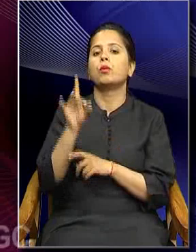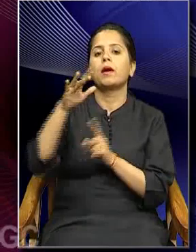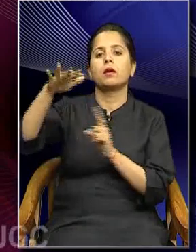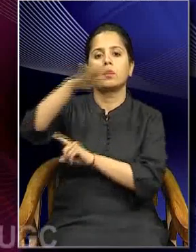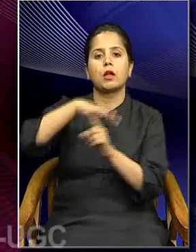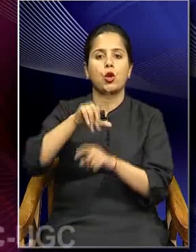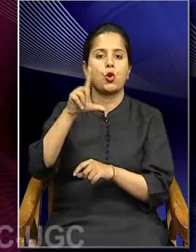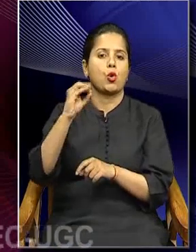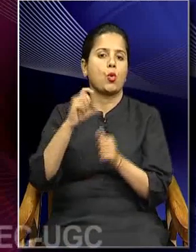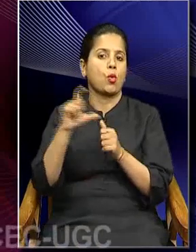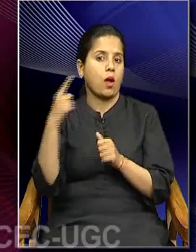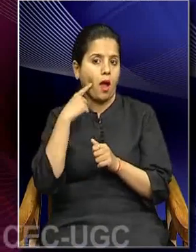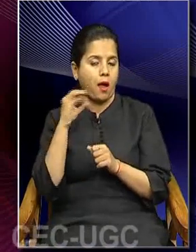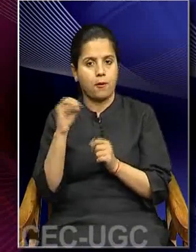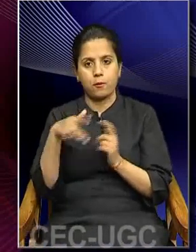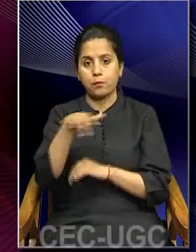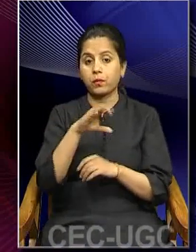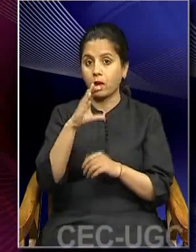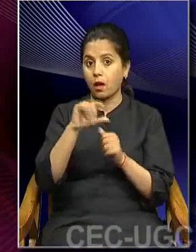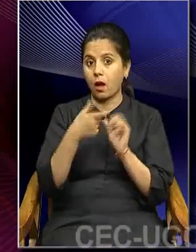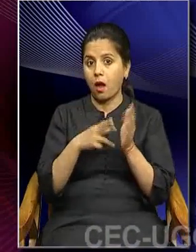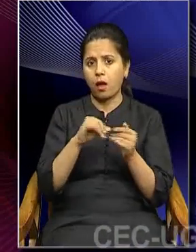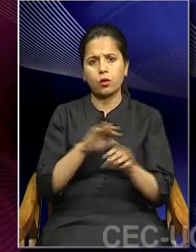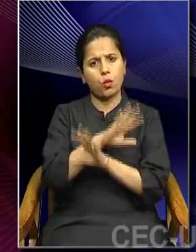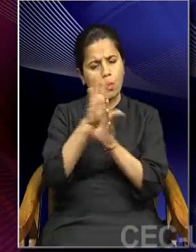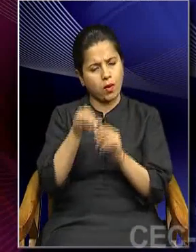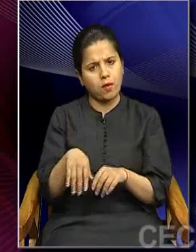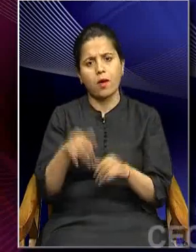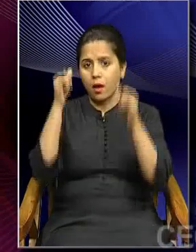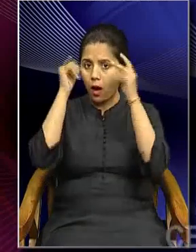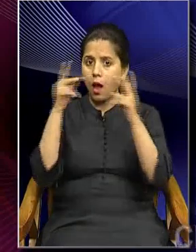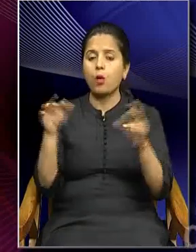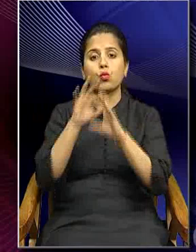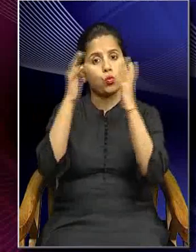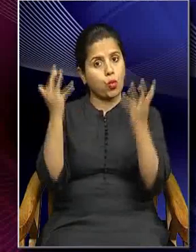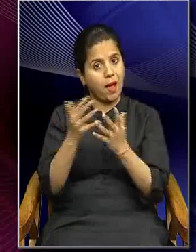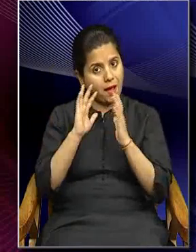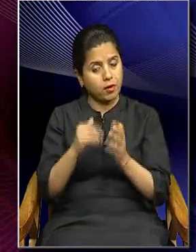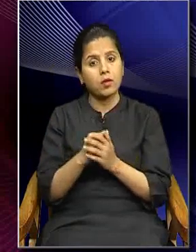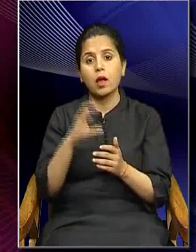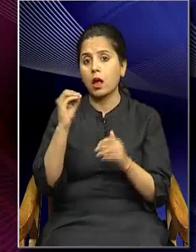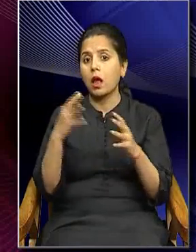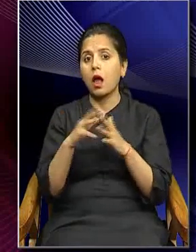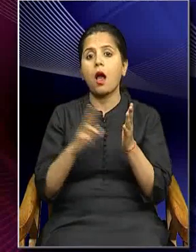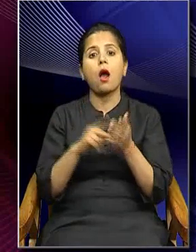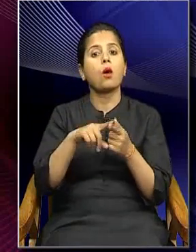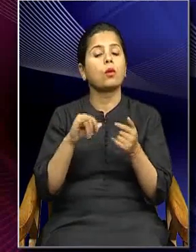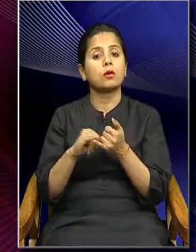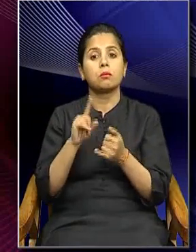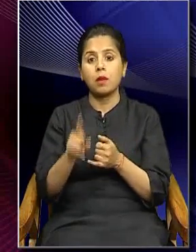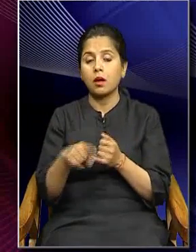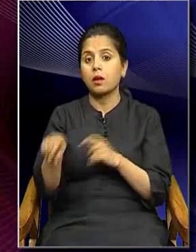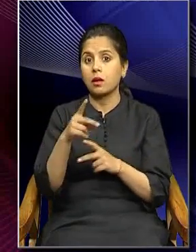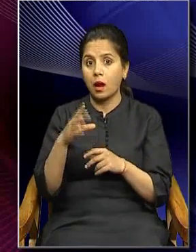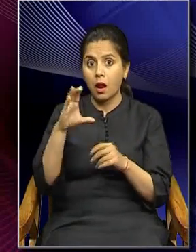the loci. Cowness exists in all the cows of the world. Cowness, however, does not exist